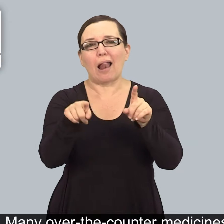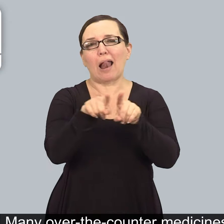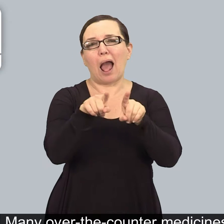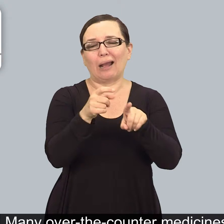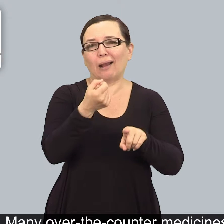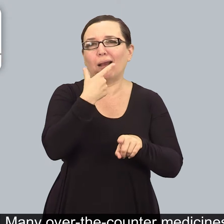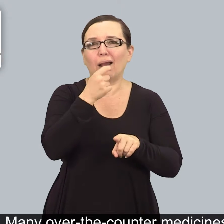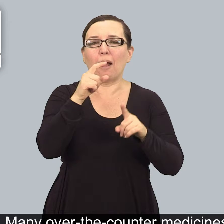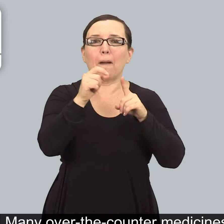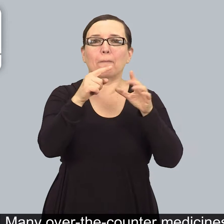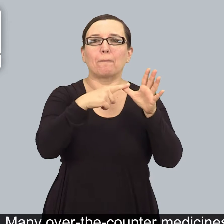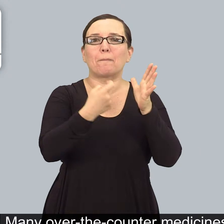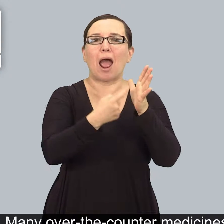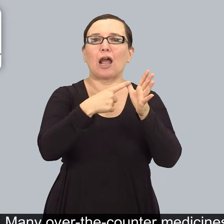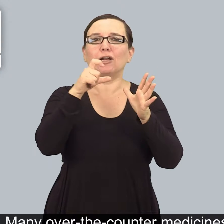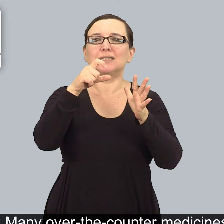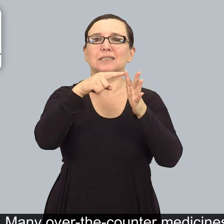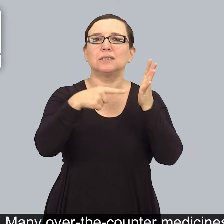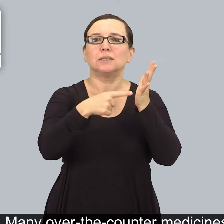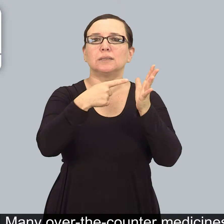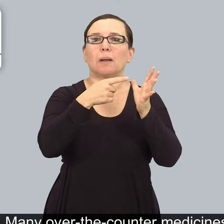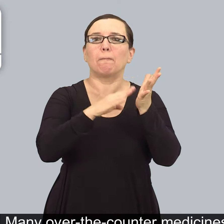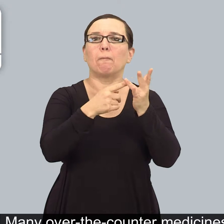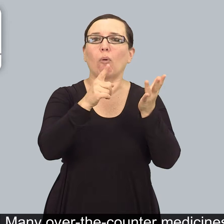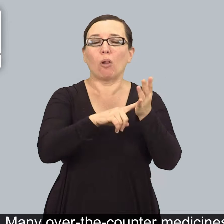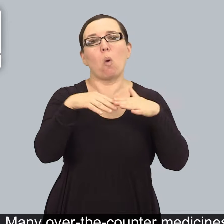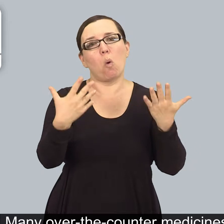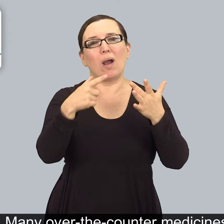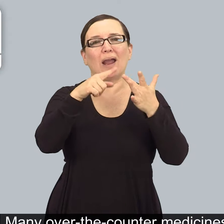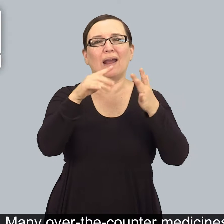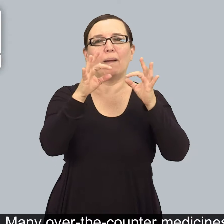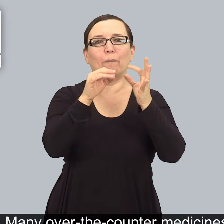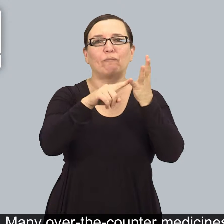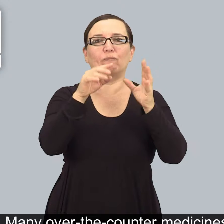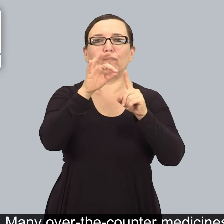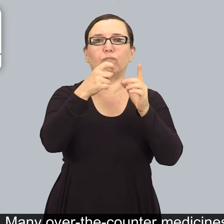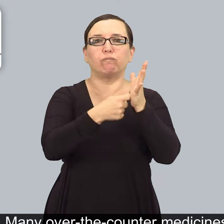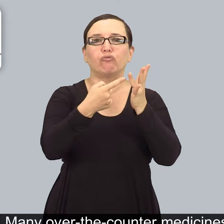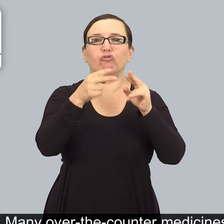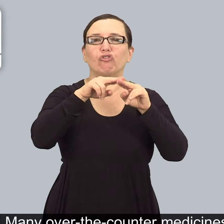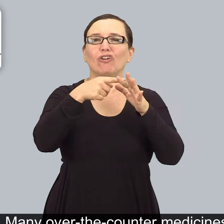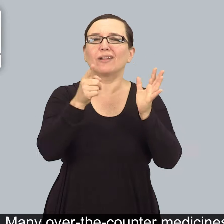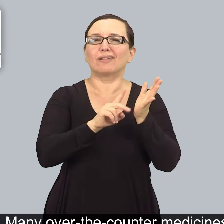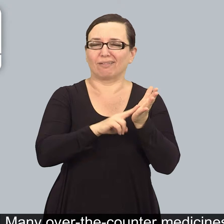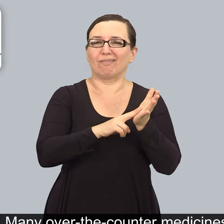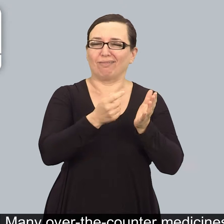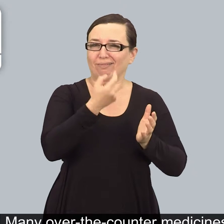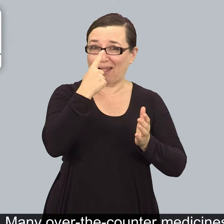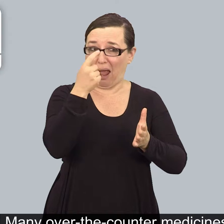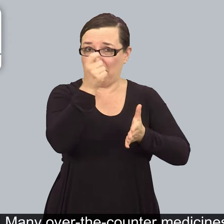Many over-the-counter medicines, including paracetamol and ibuprofen, are available to relieve symptoms of common